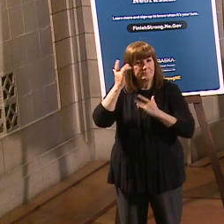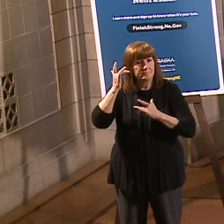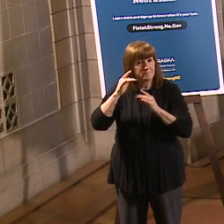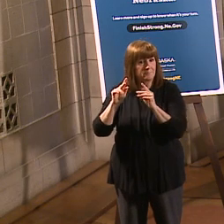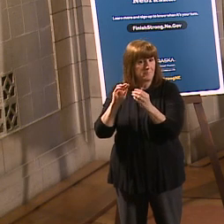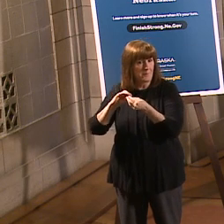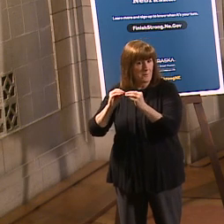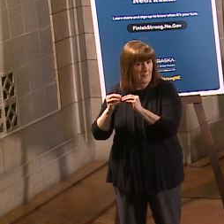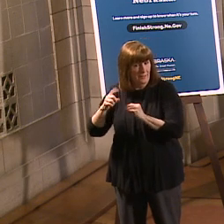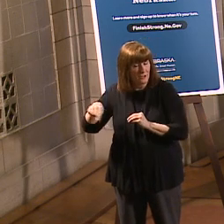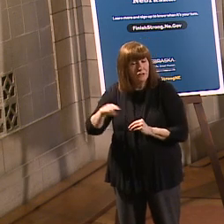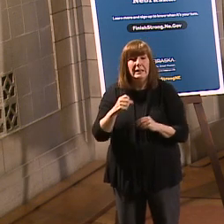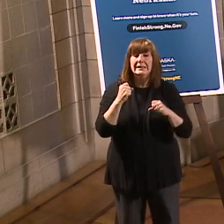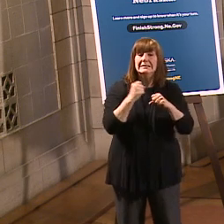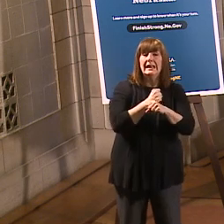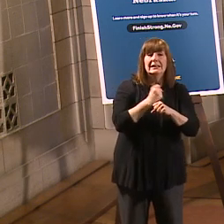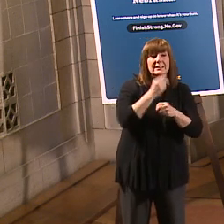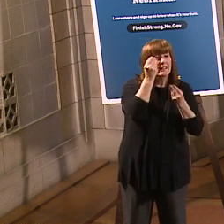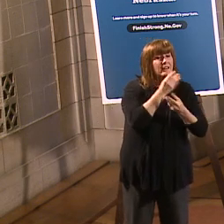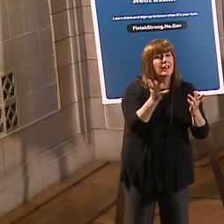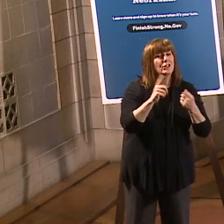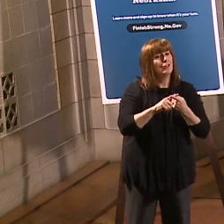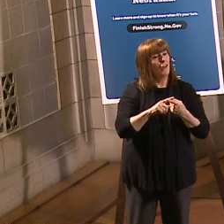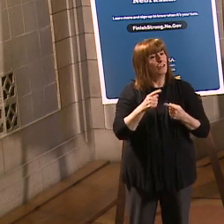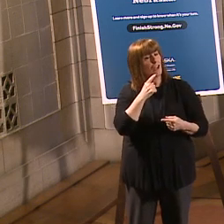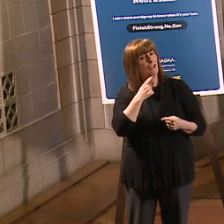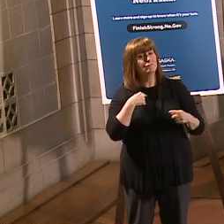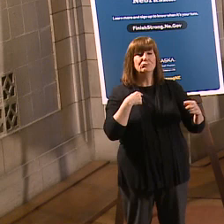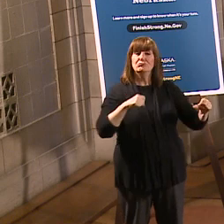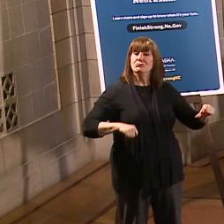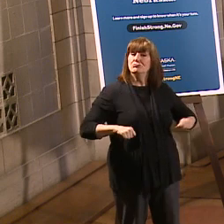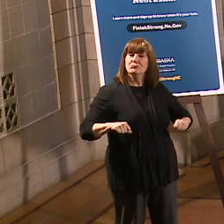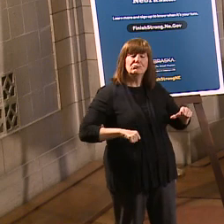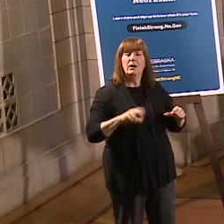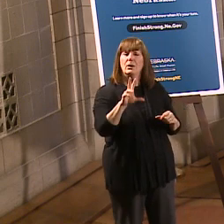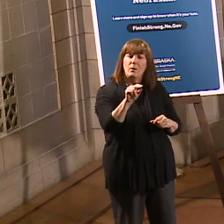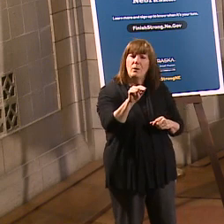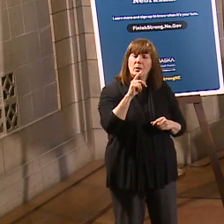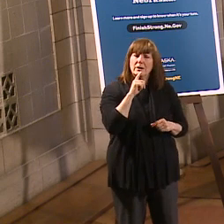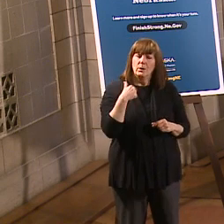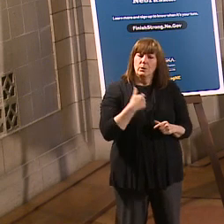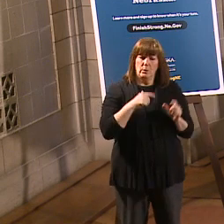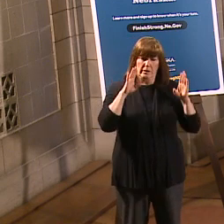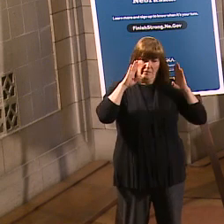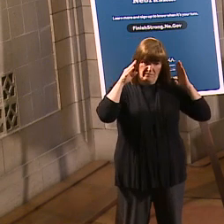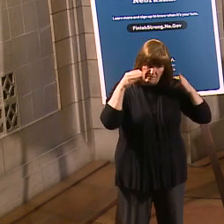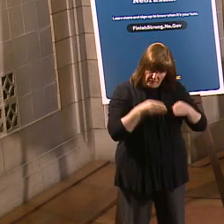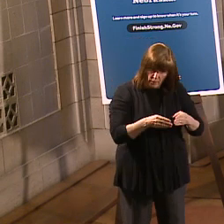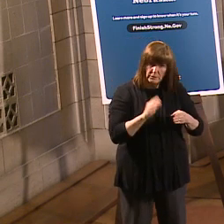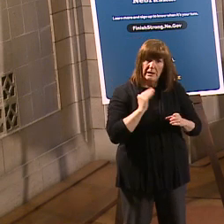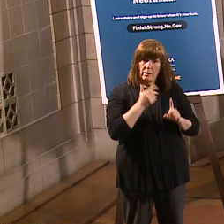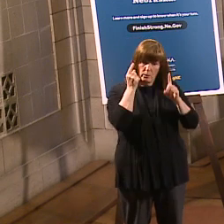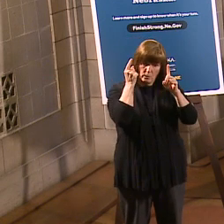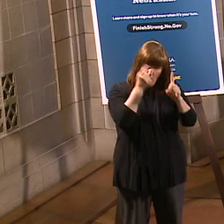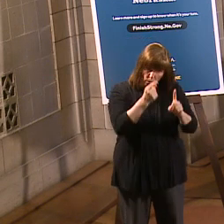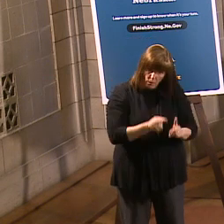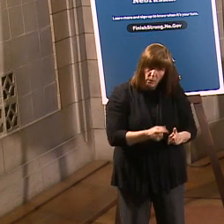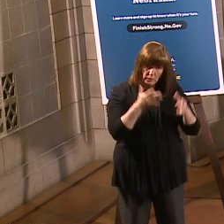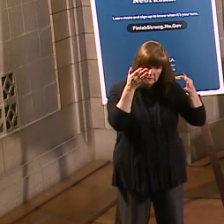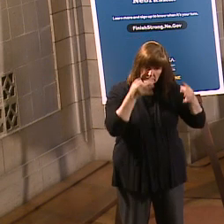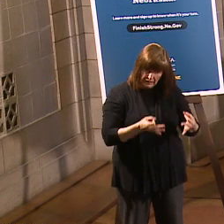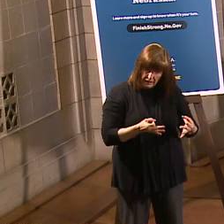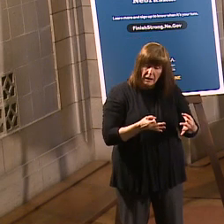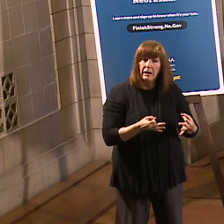these statistics not to pat ourselves on the back, but to inform Nebraskans that the focus that we decided on and the goals that we decided